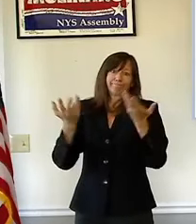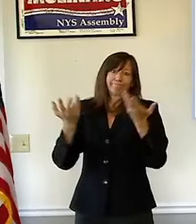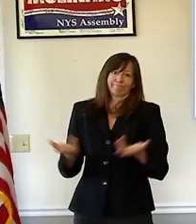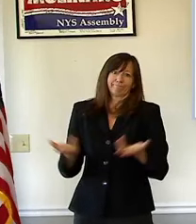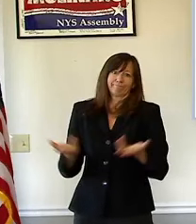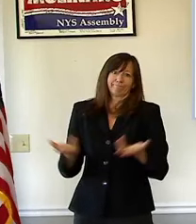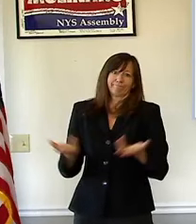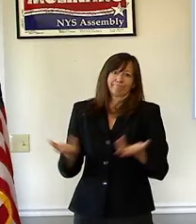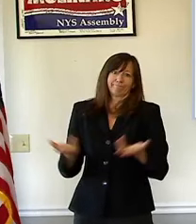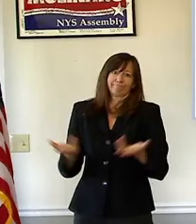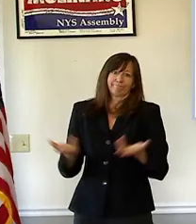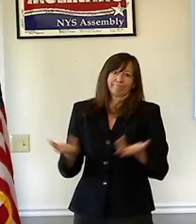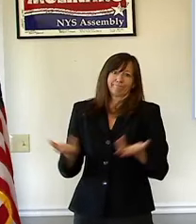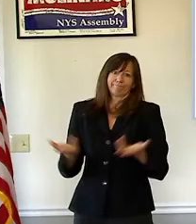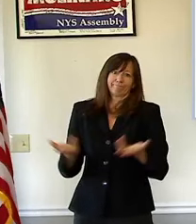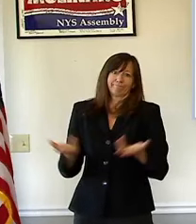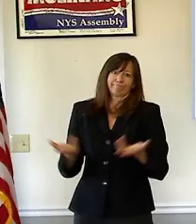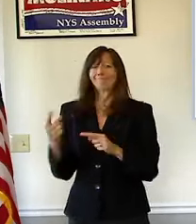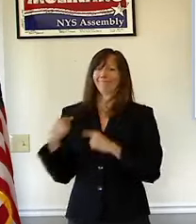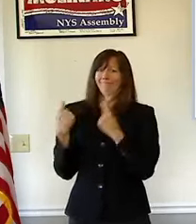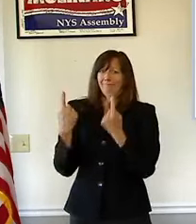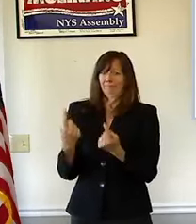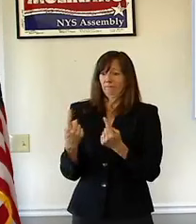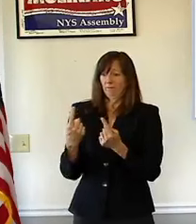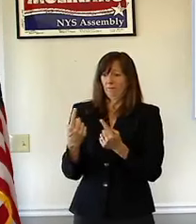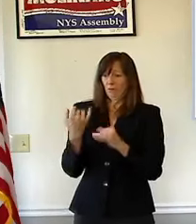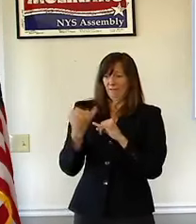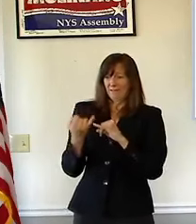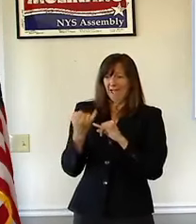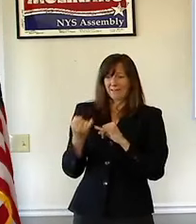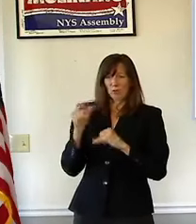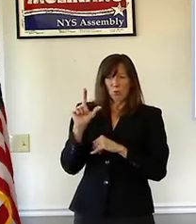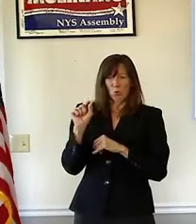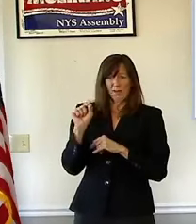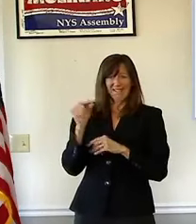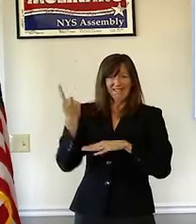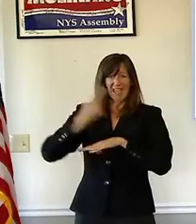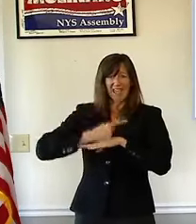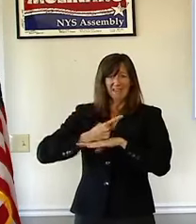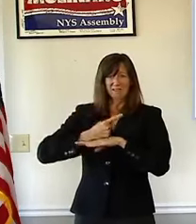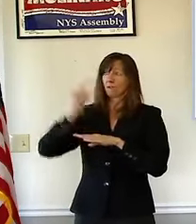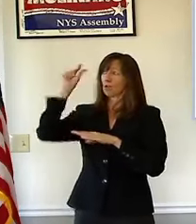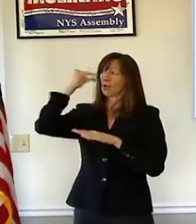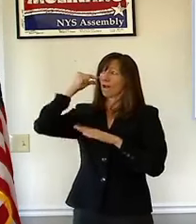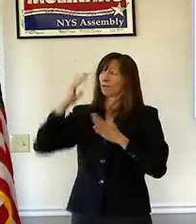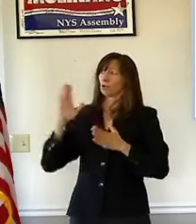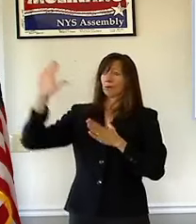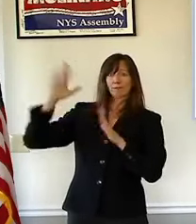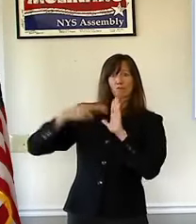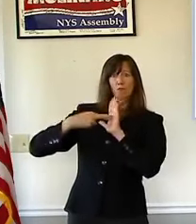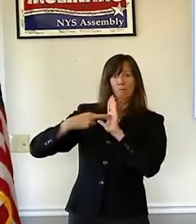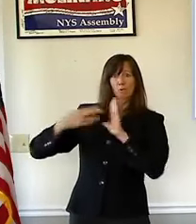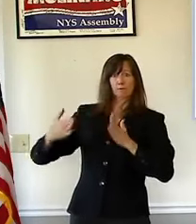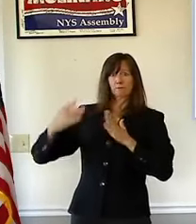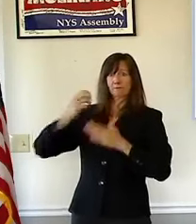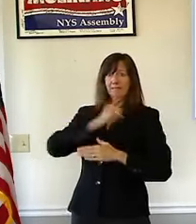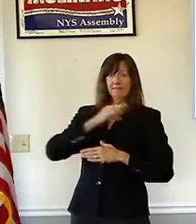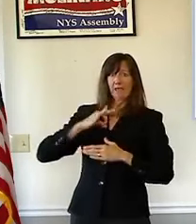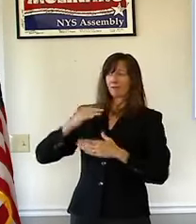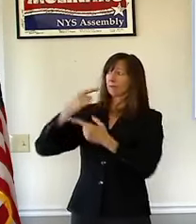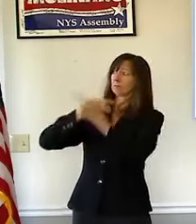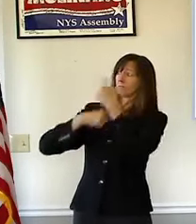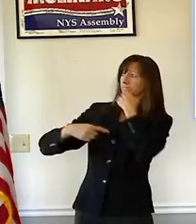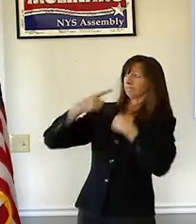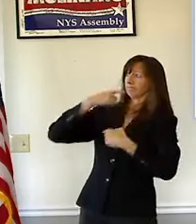For the last 20 days, the governor's representatives have said to us at our